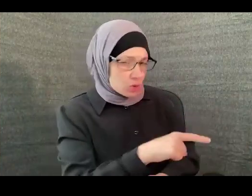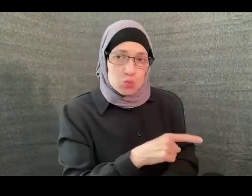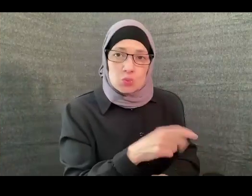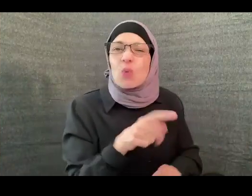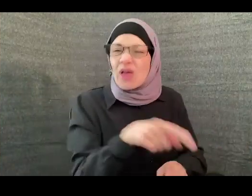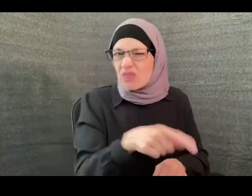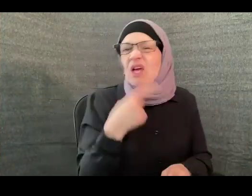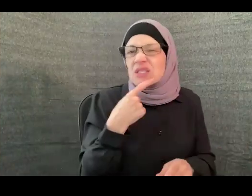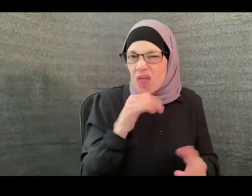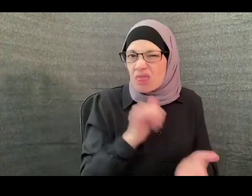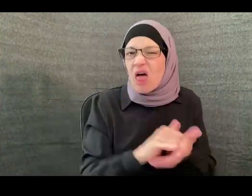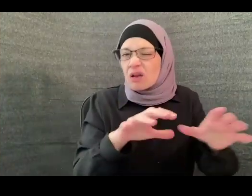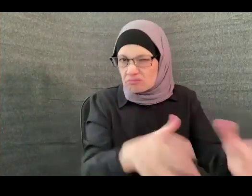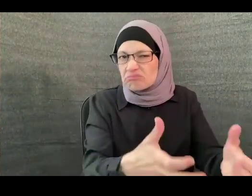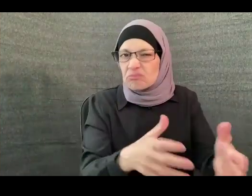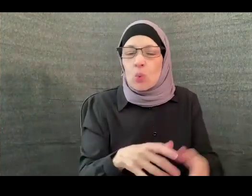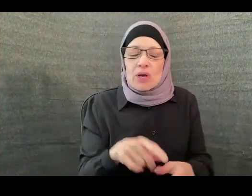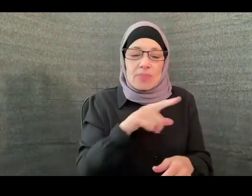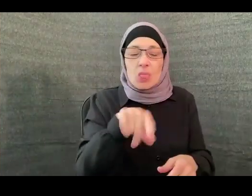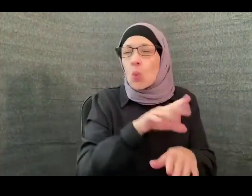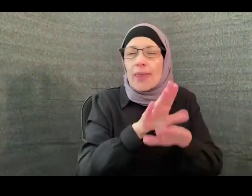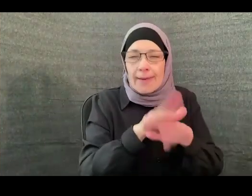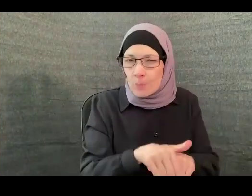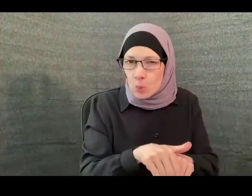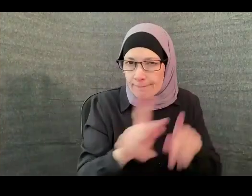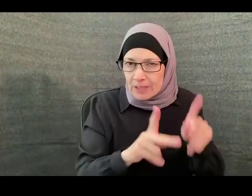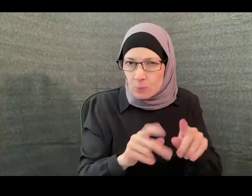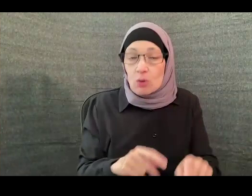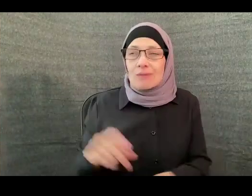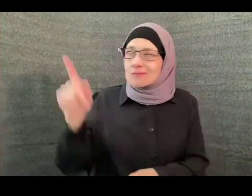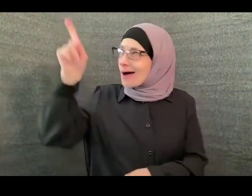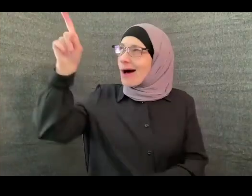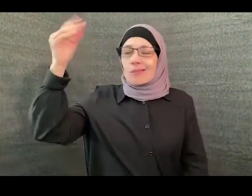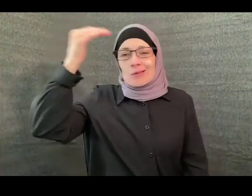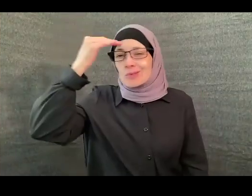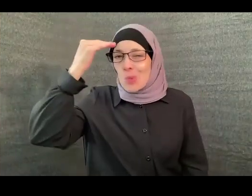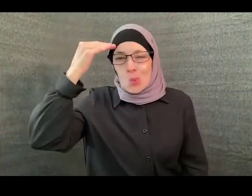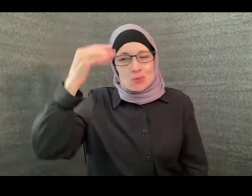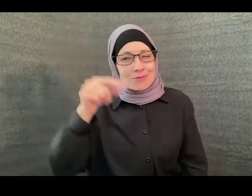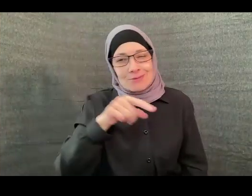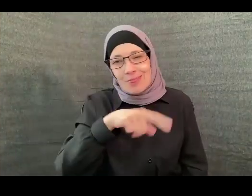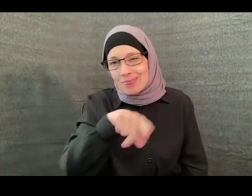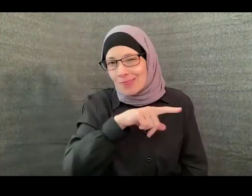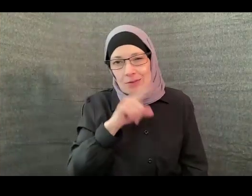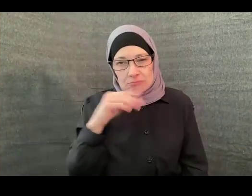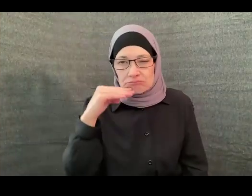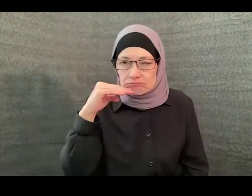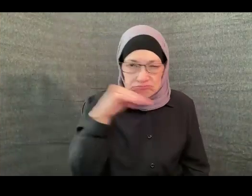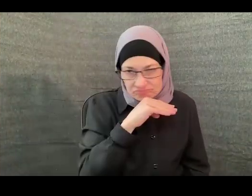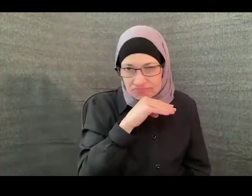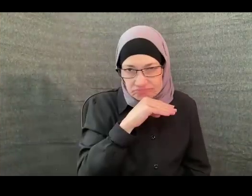But Allah witnesses that they are certainly serious